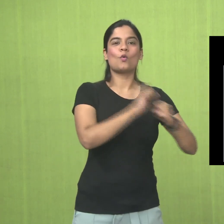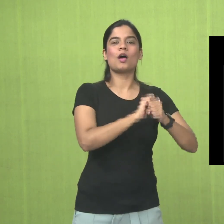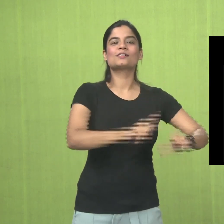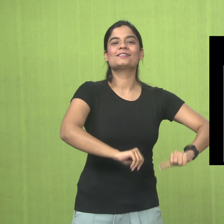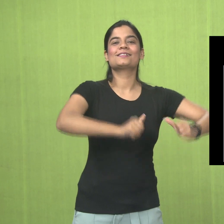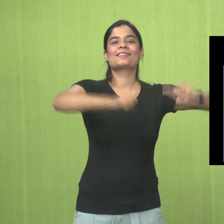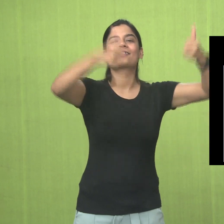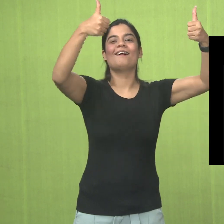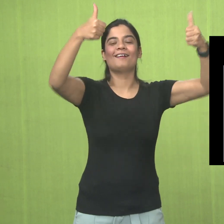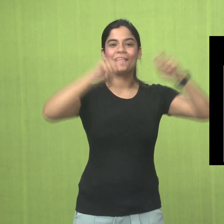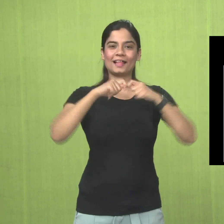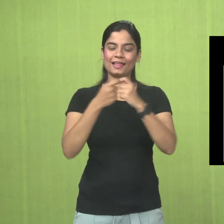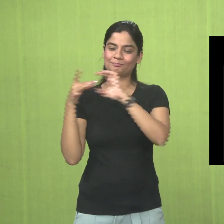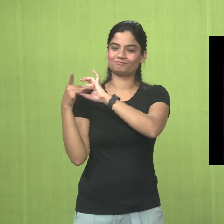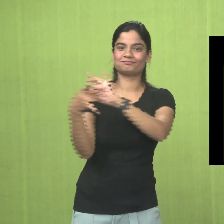other. Building a team spirit.